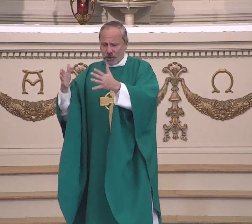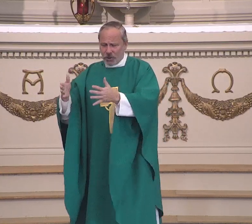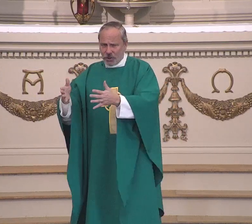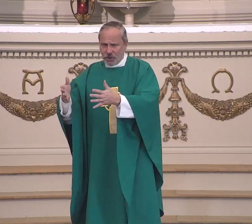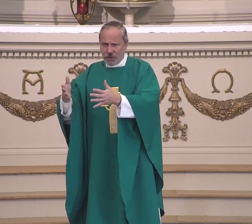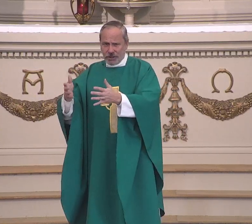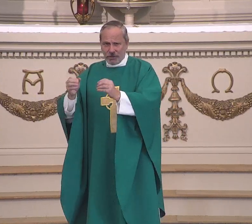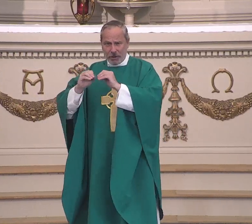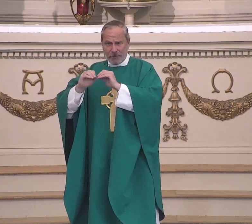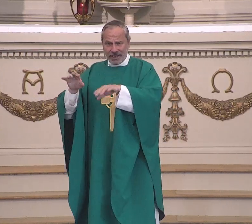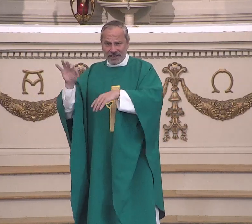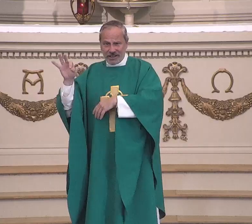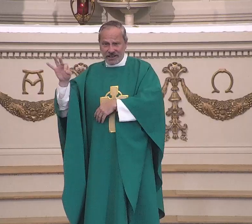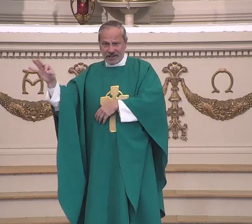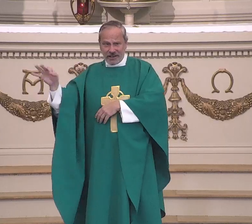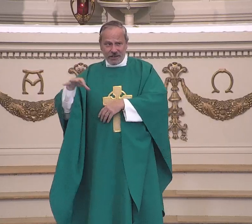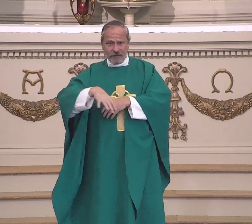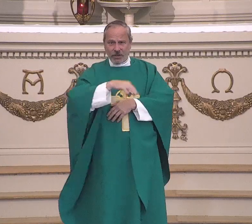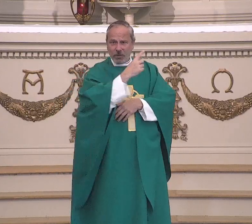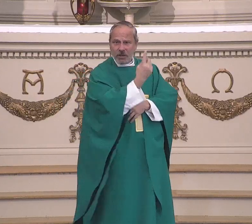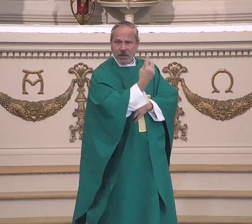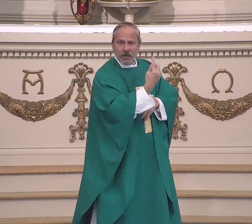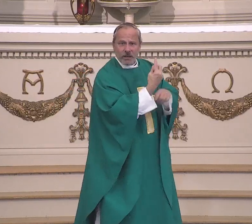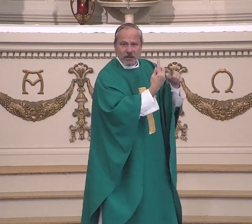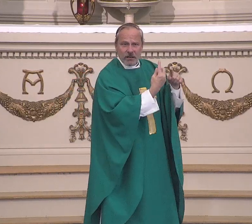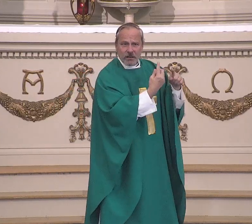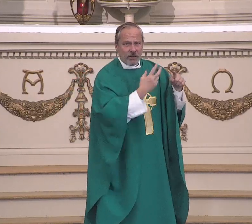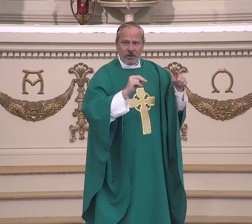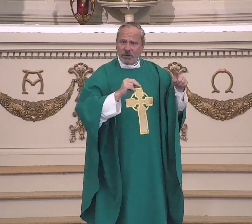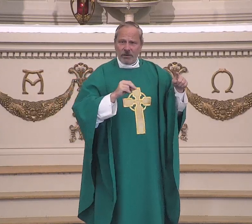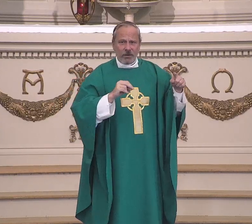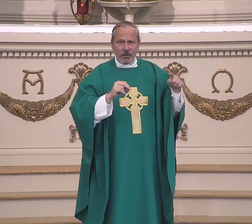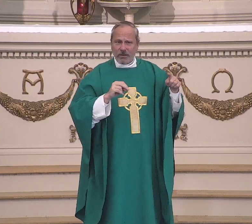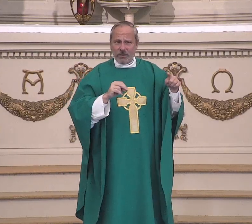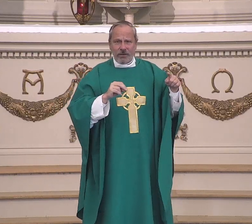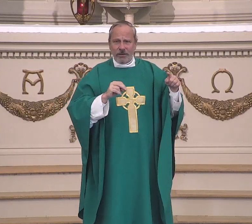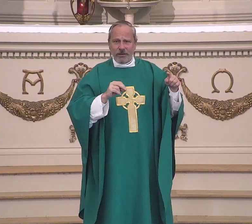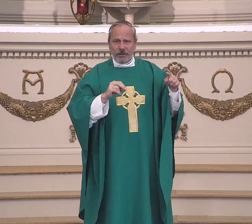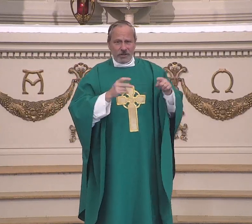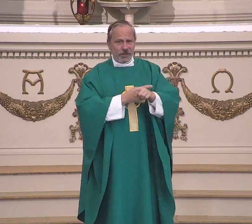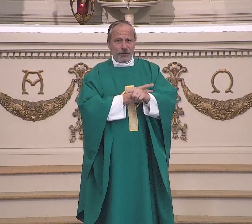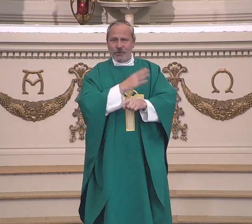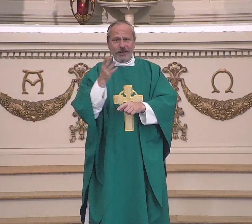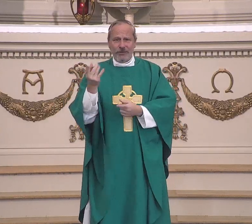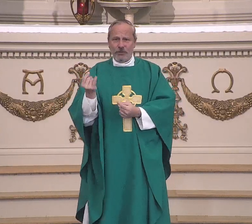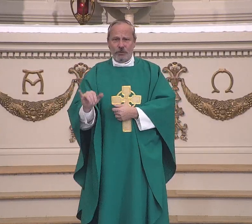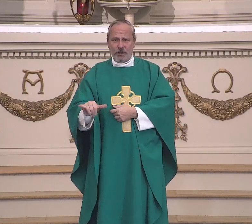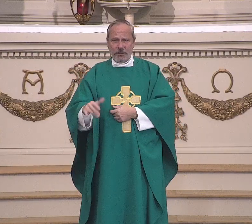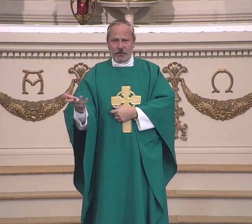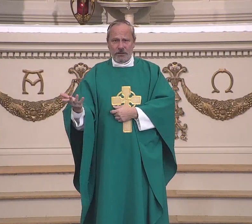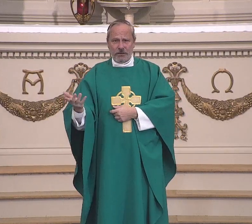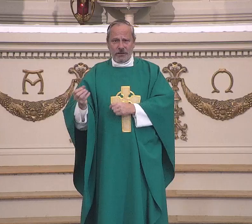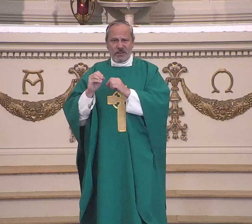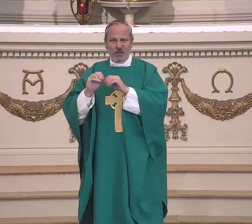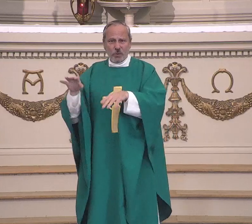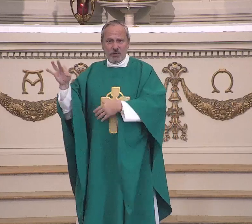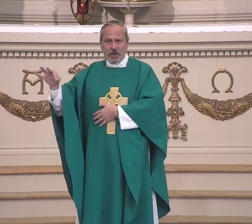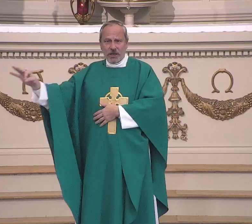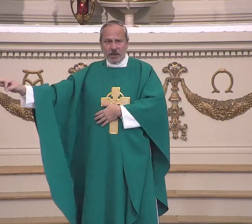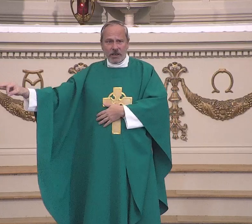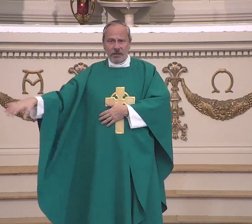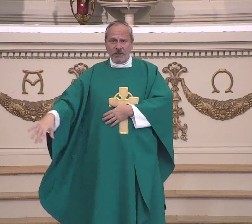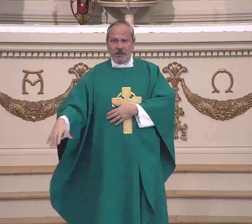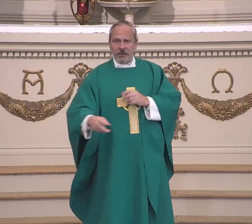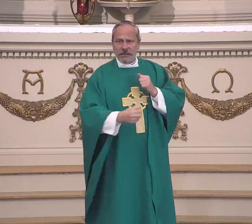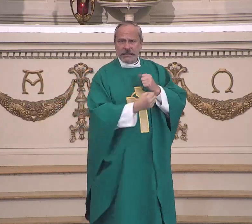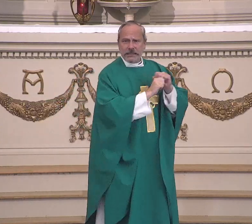The first one is talking about the lost sheep and leaving the 99 to find one. But a shepherd